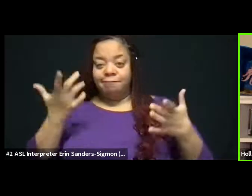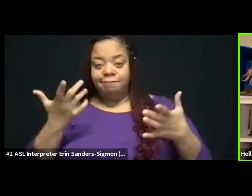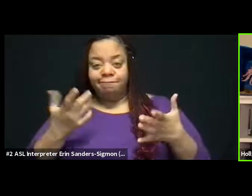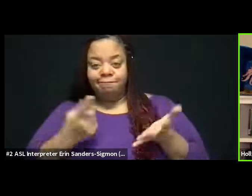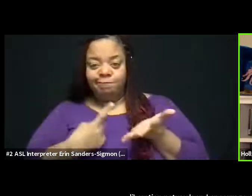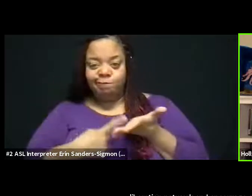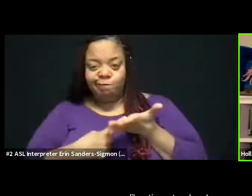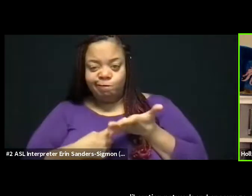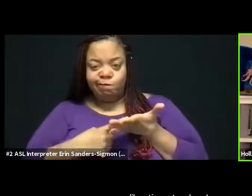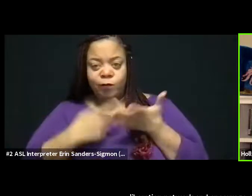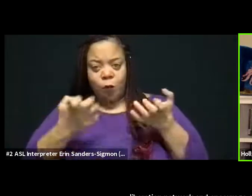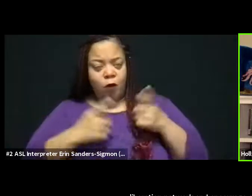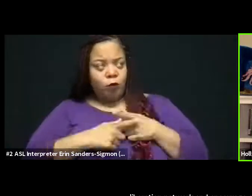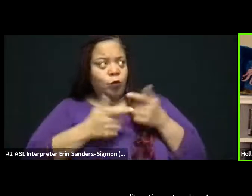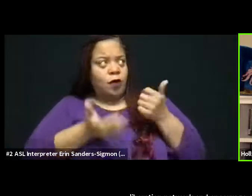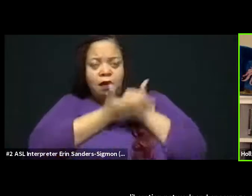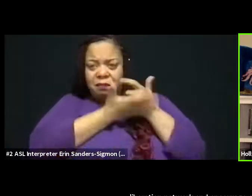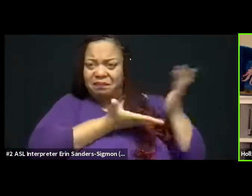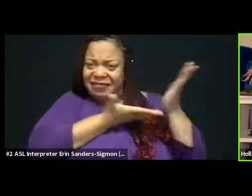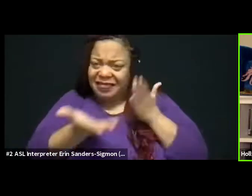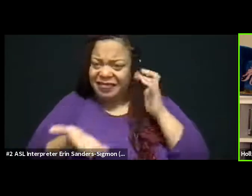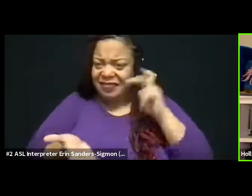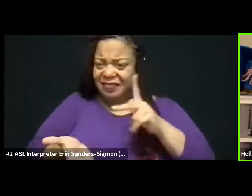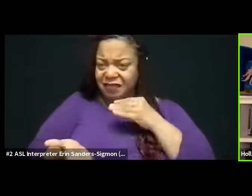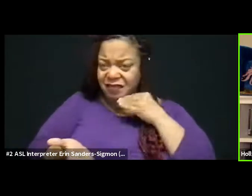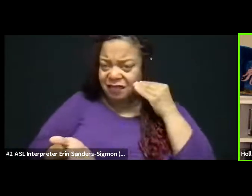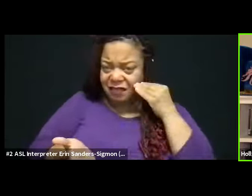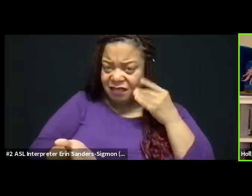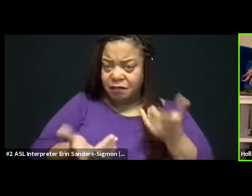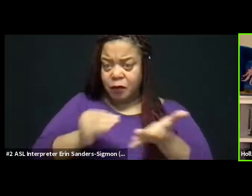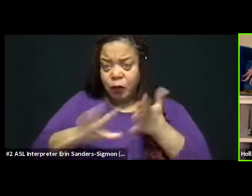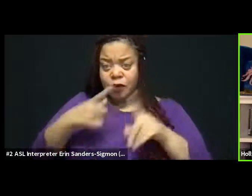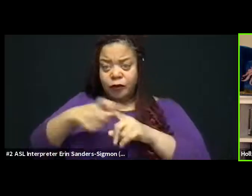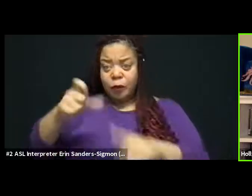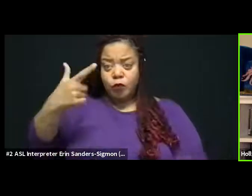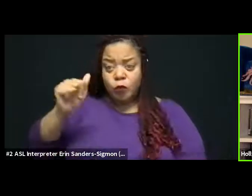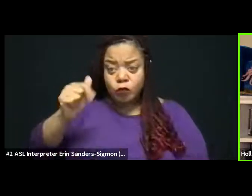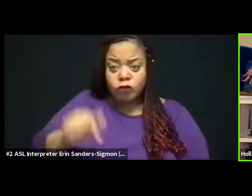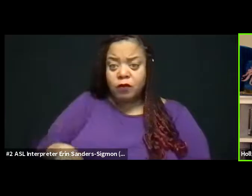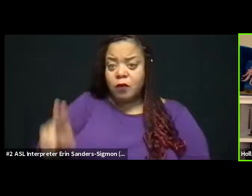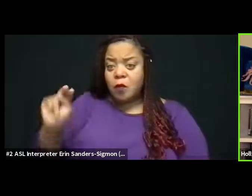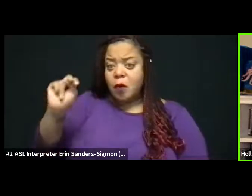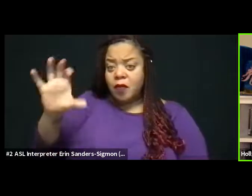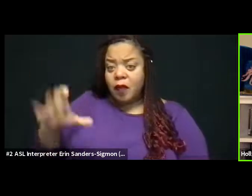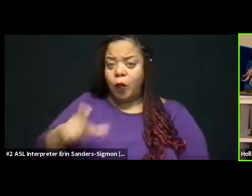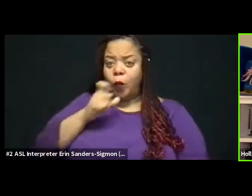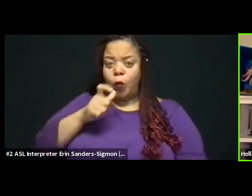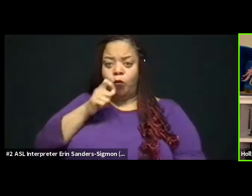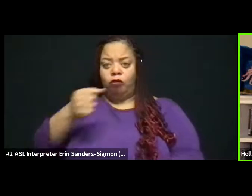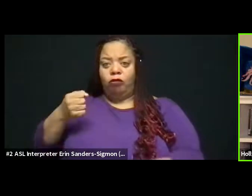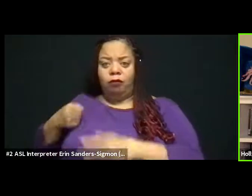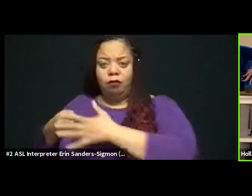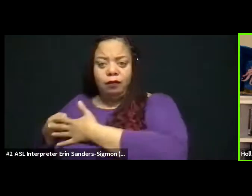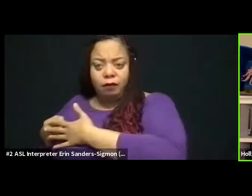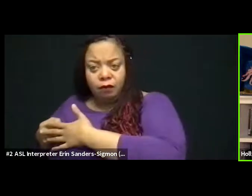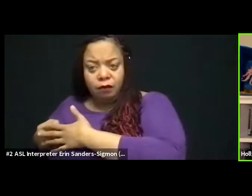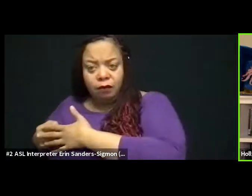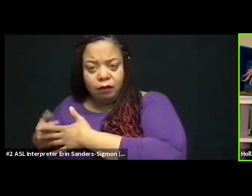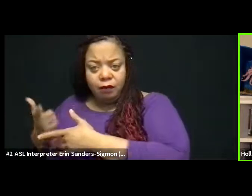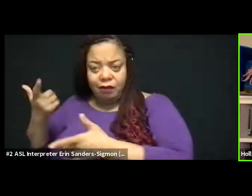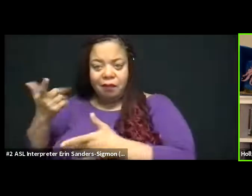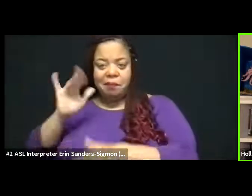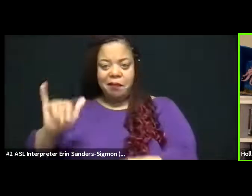as other students from Georgia and North Carolina who were detained. And in doing so, we shifted